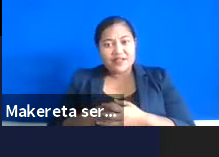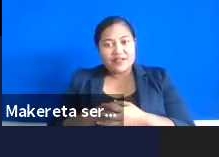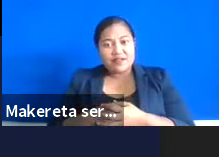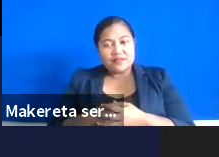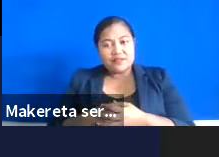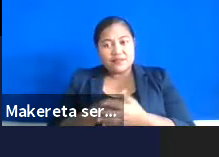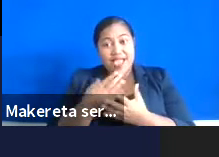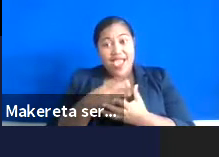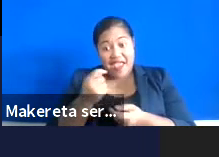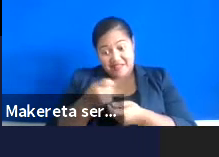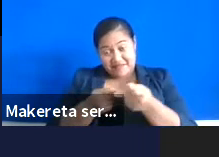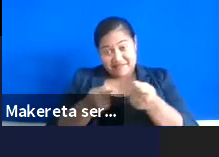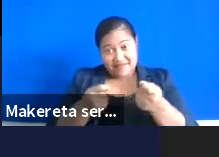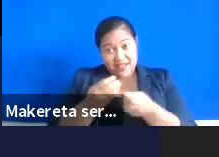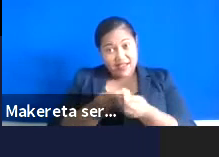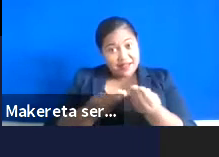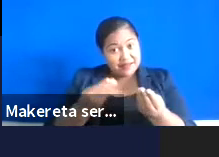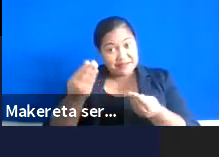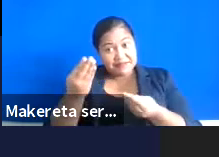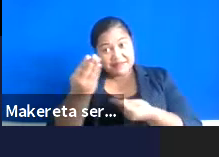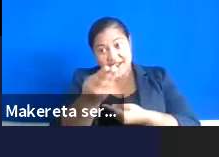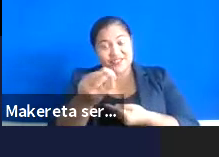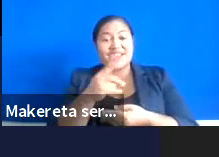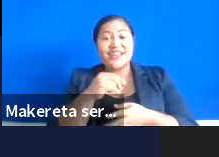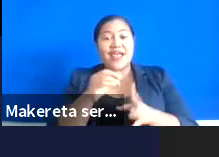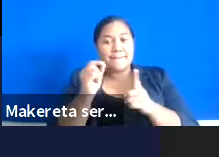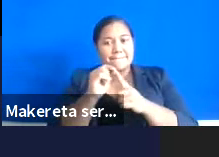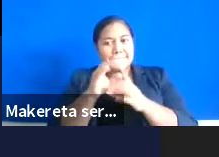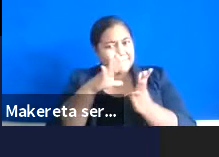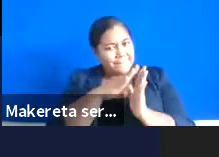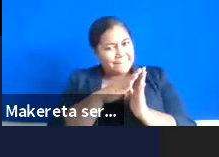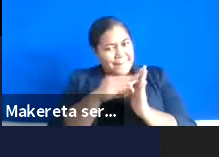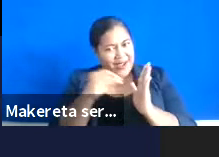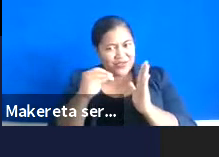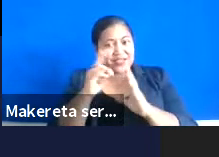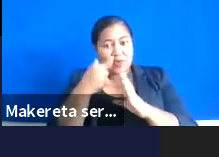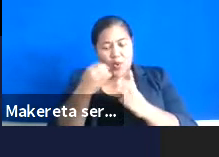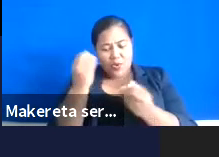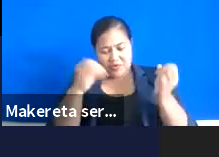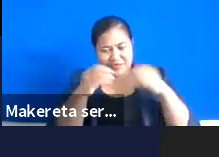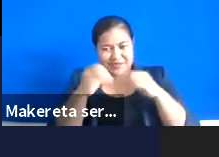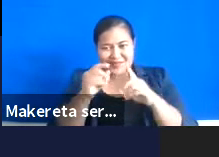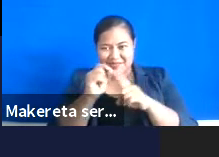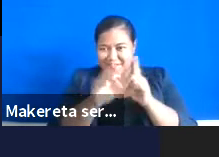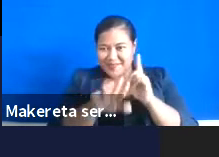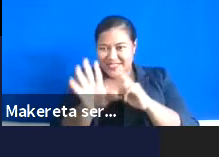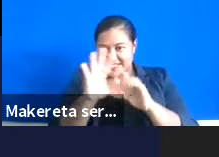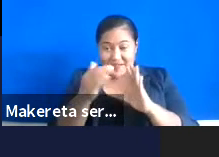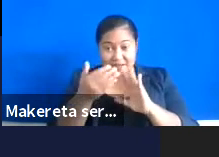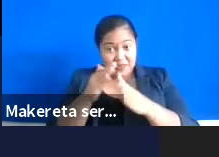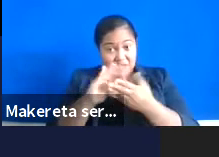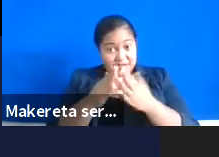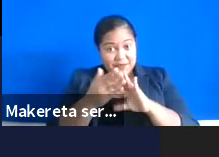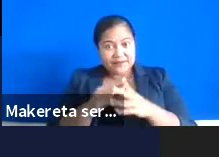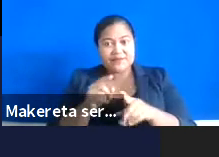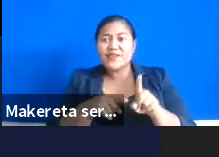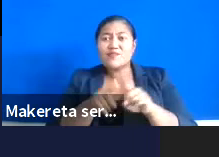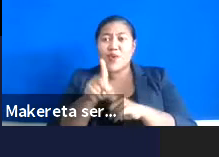papua new guinea all these things um contribute to resilience in pacific communities so most of these communities they will have home gardens